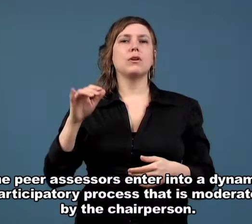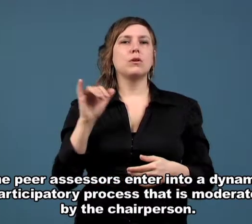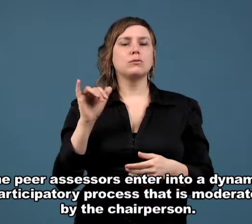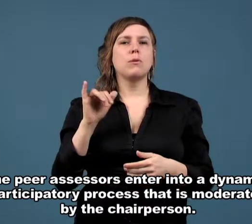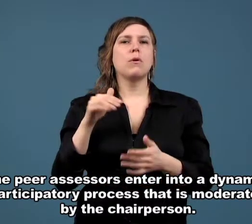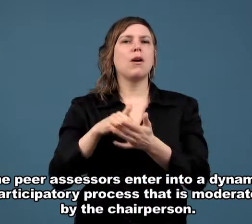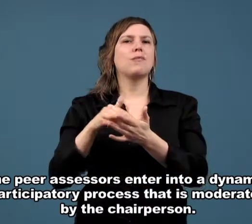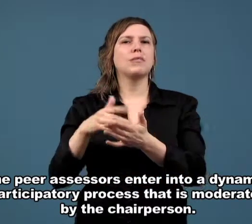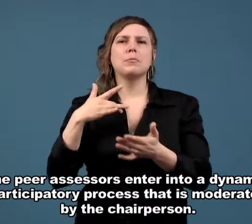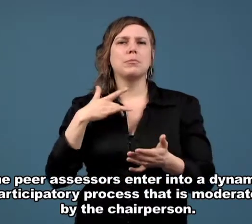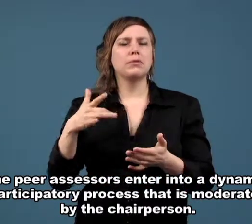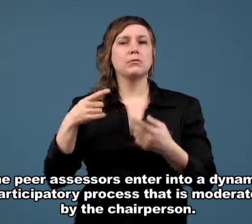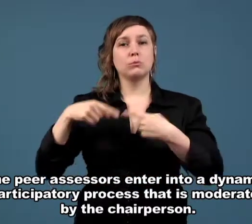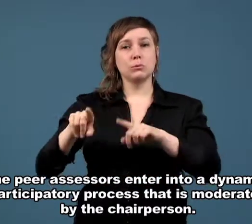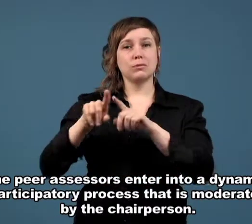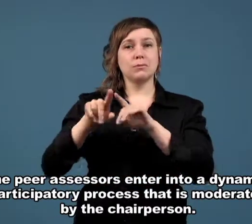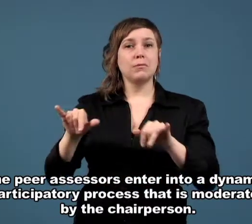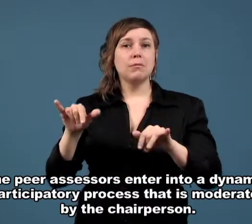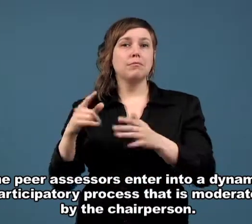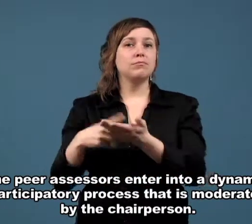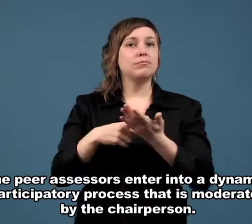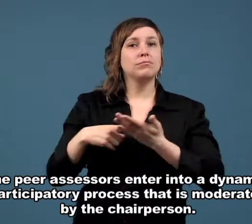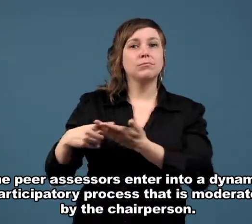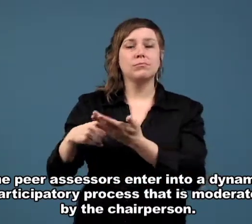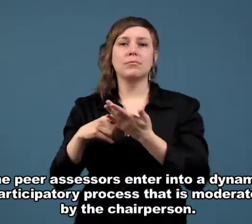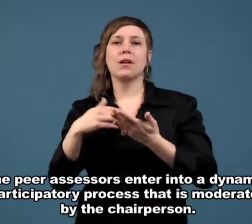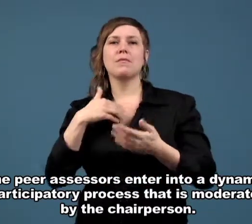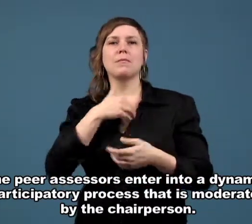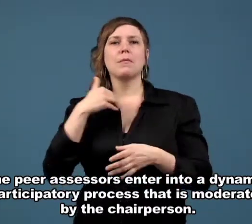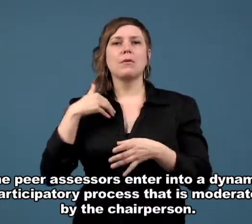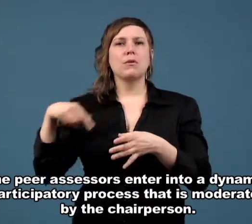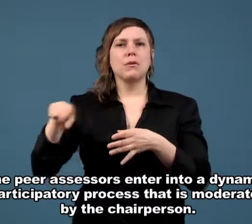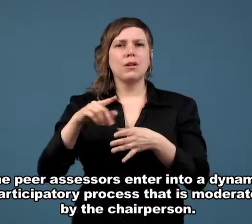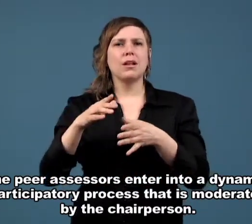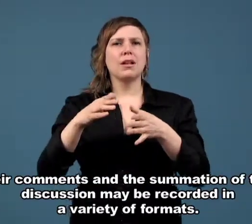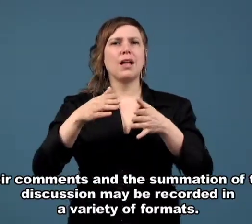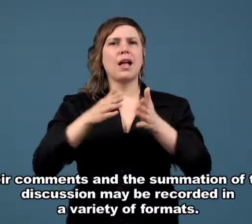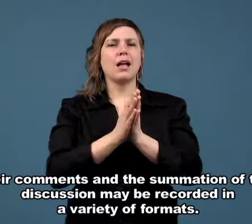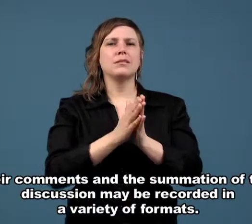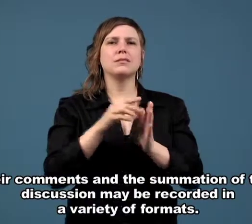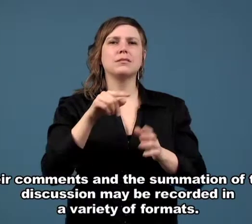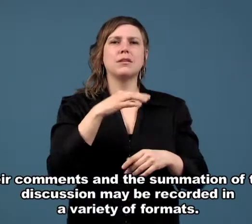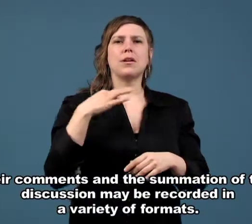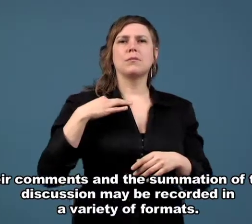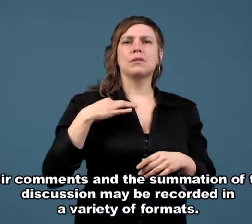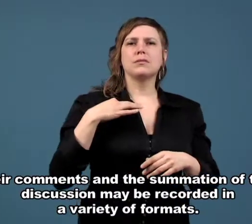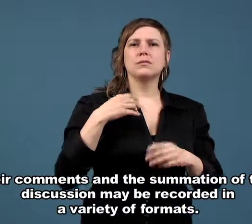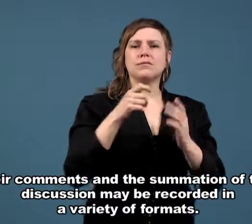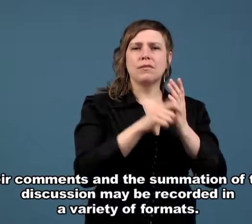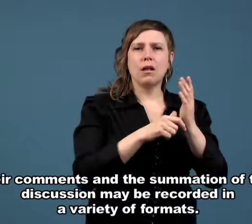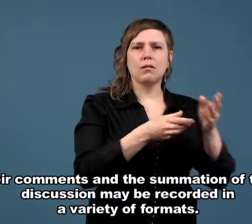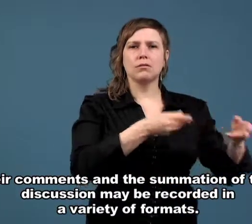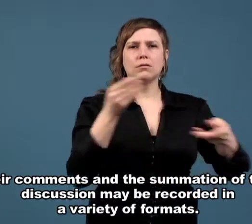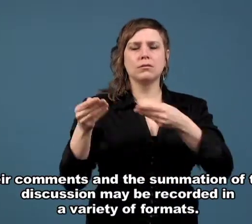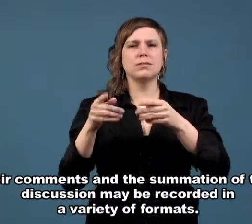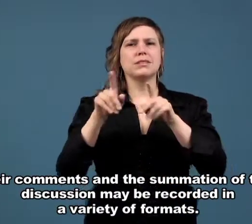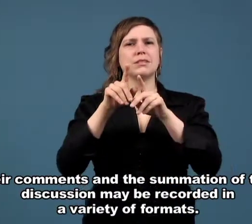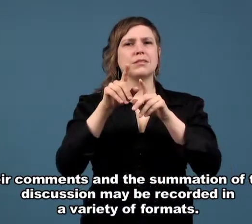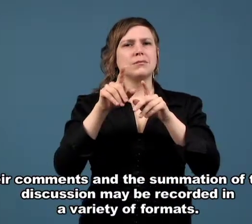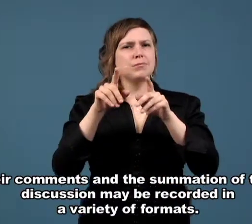dynamic participatory process that is moderated by the chairperson. Their comments and the submission of their discussion may